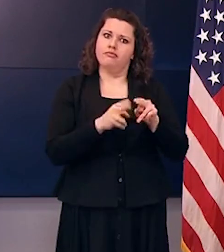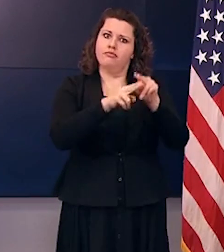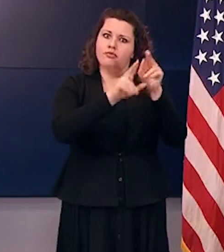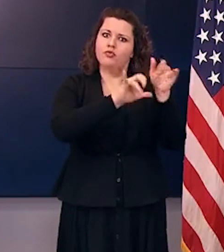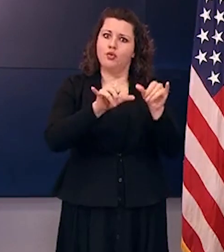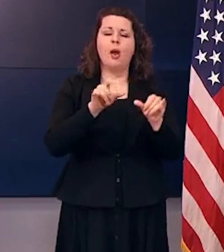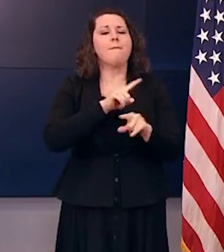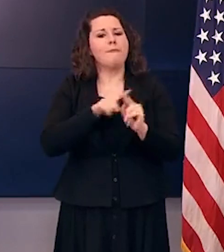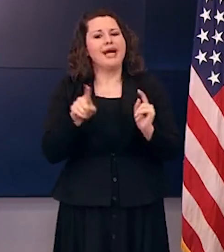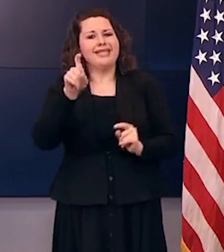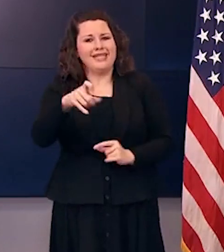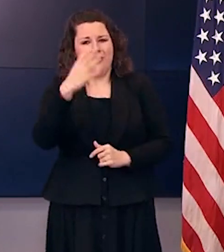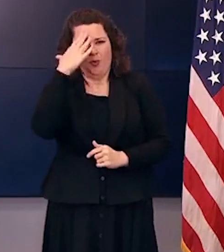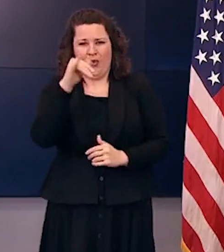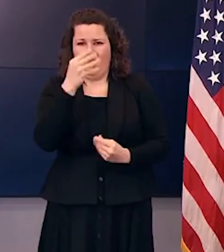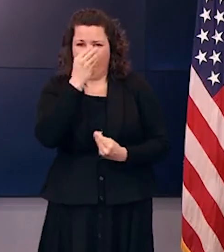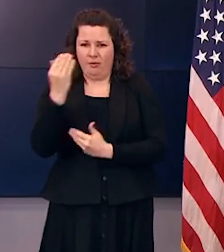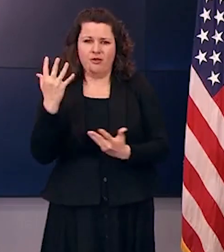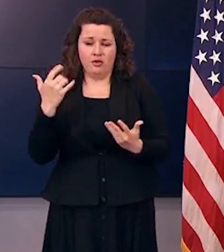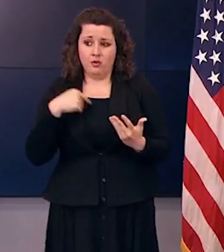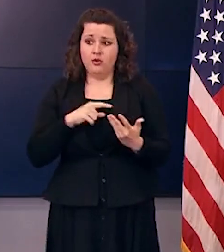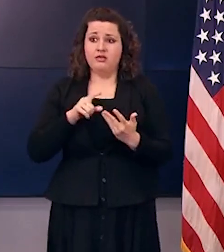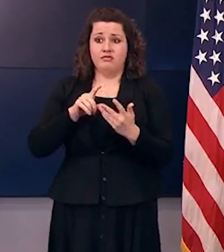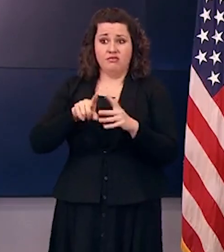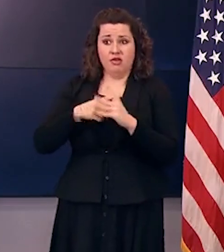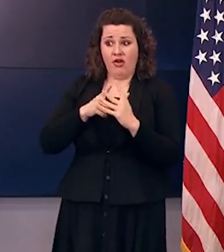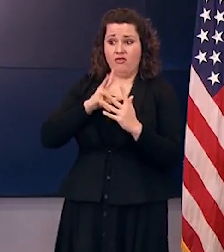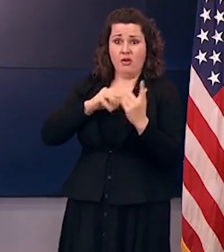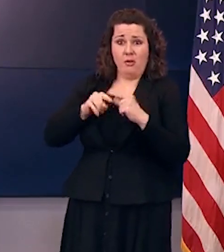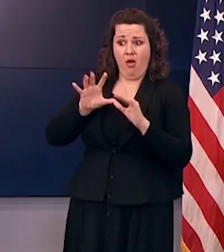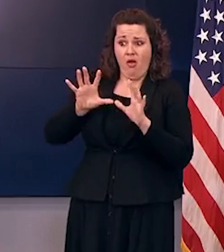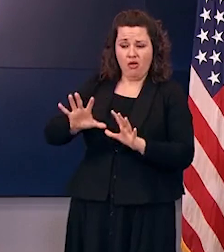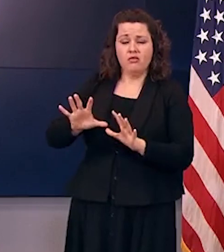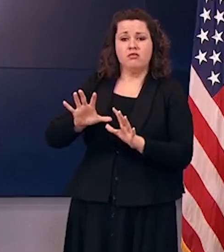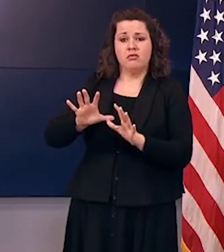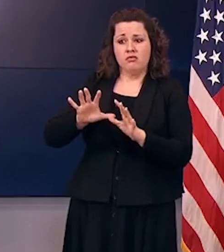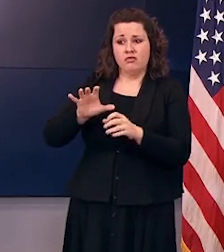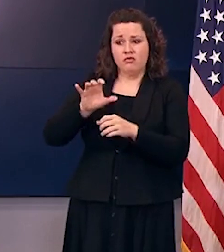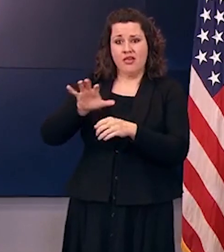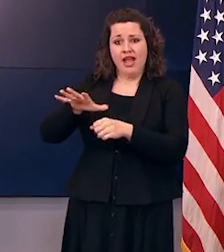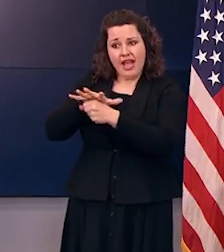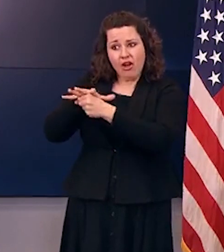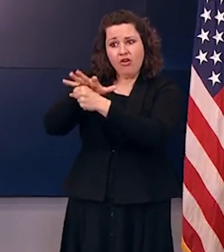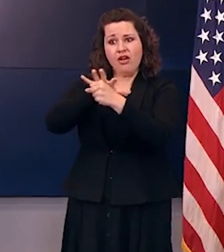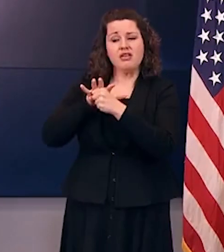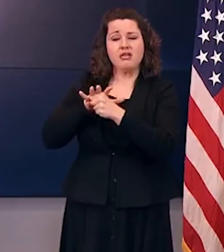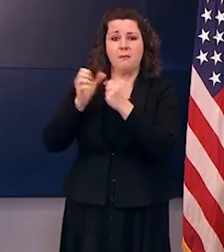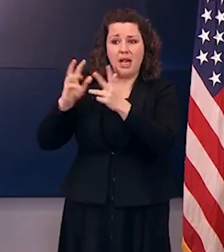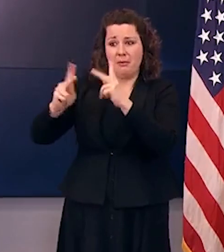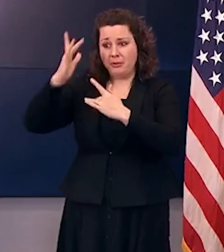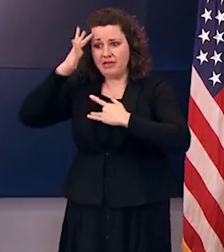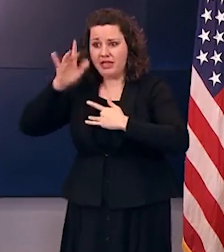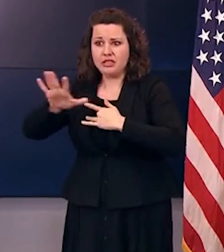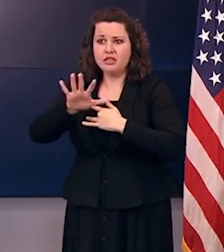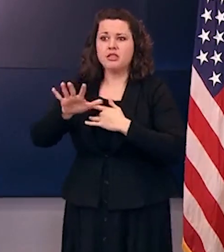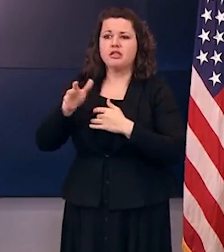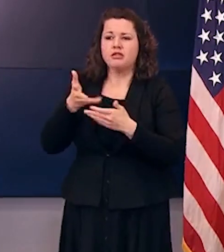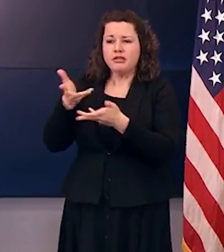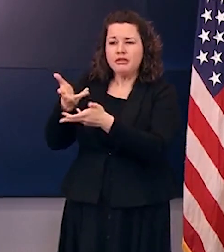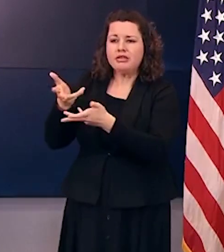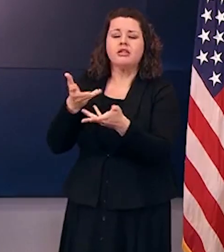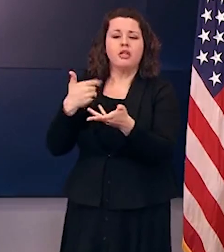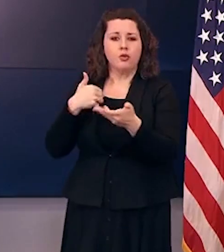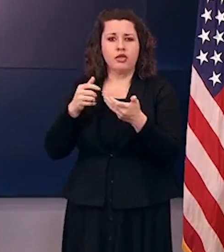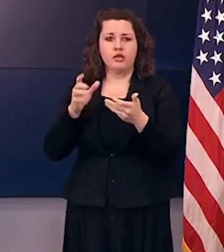especially as we start talking about drilling down extra, working with areas that are potentially hot spots, and as we look to open